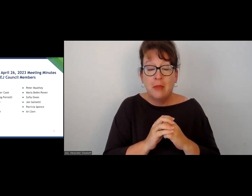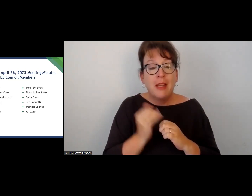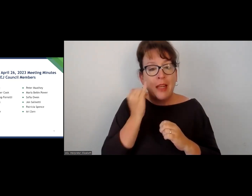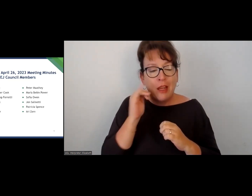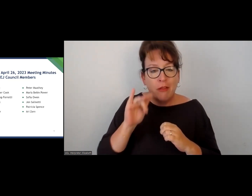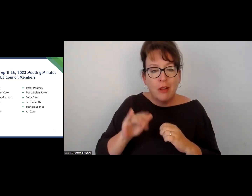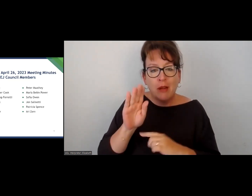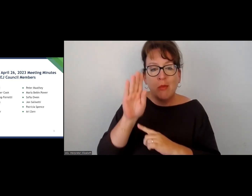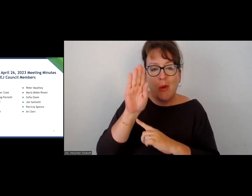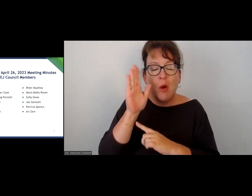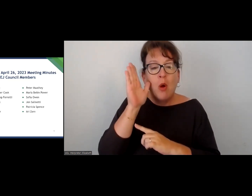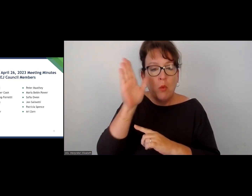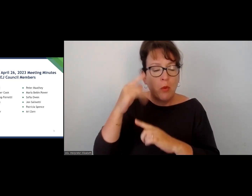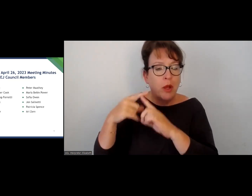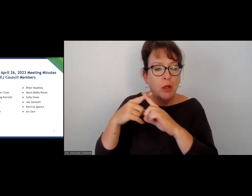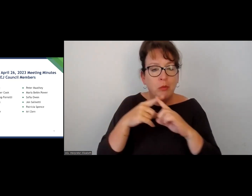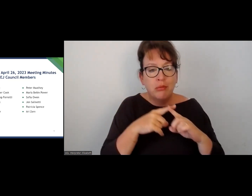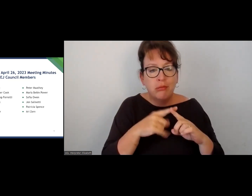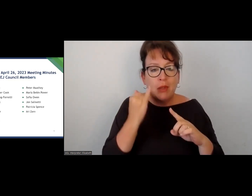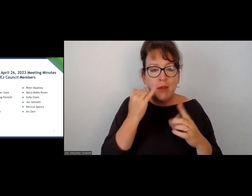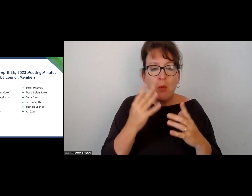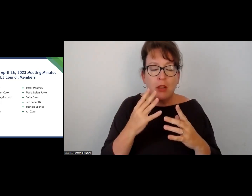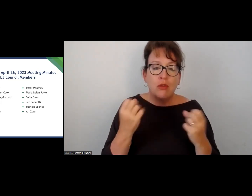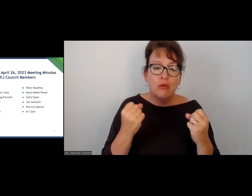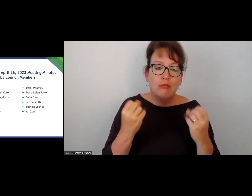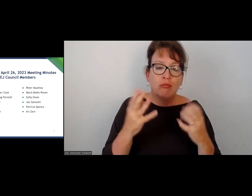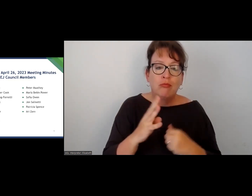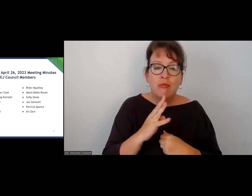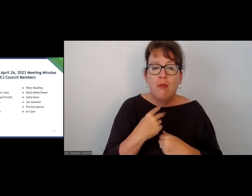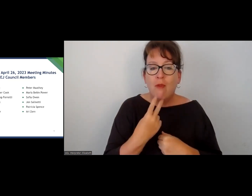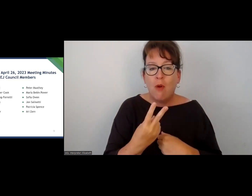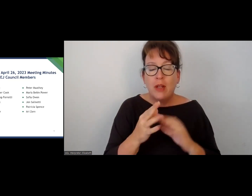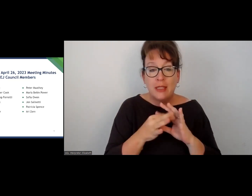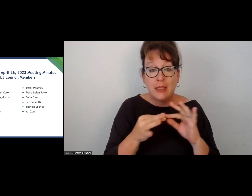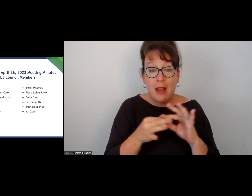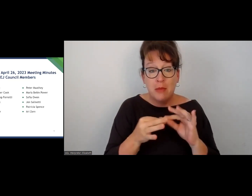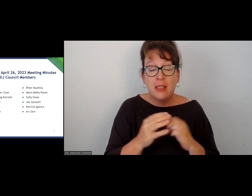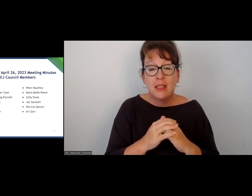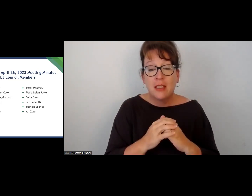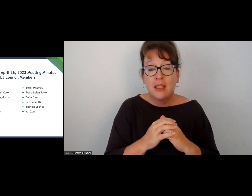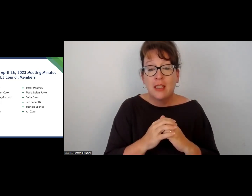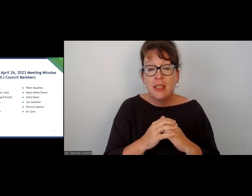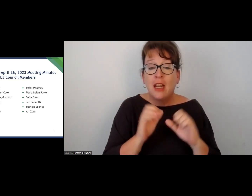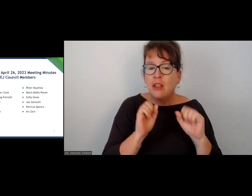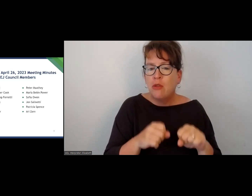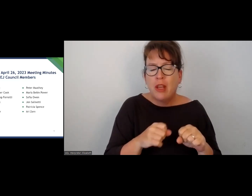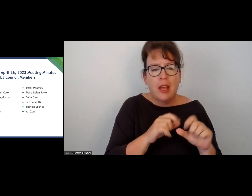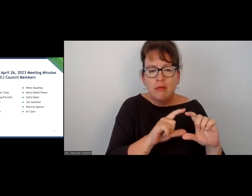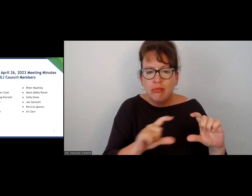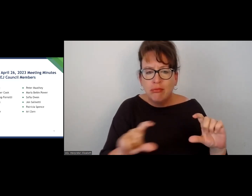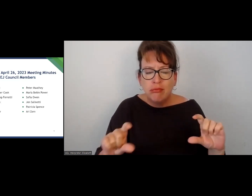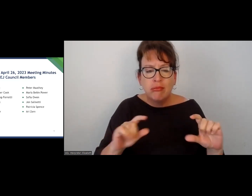yourself if you would like to make verbal comment. You can also make a comment in any of the languages that are